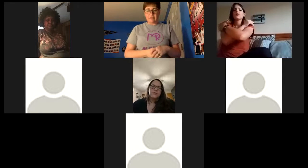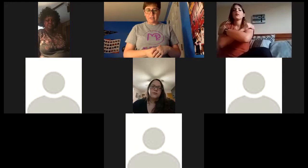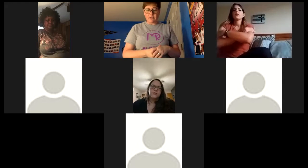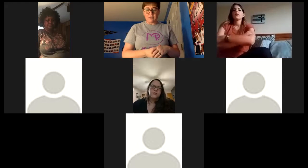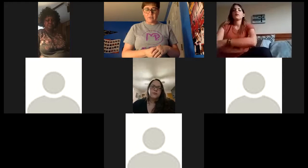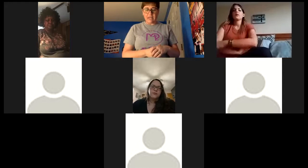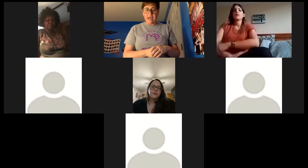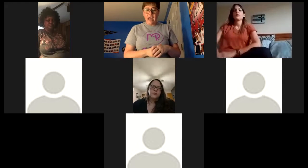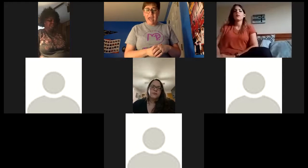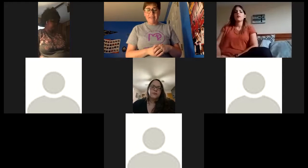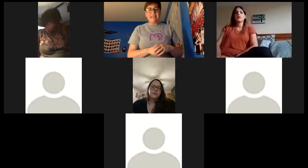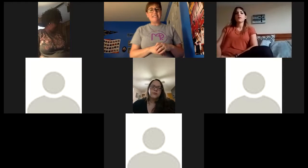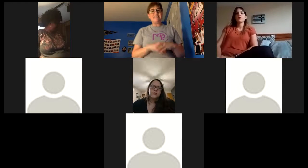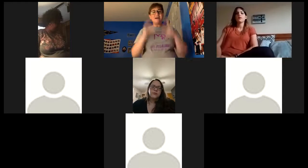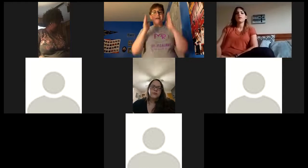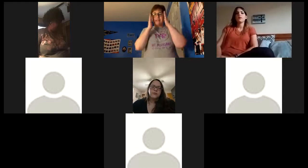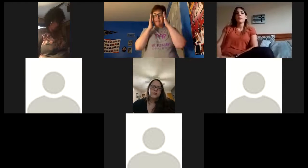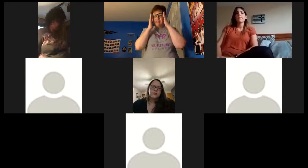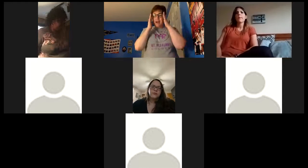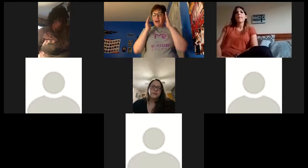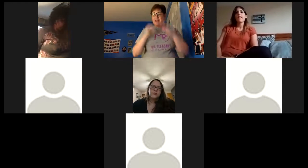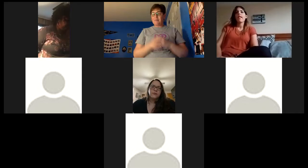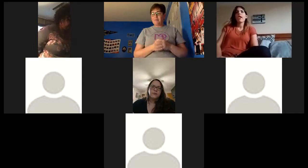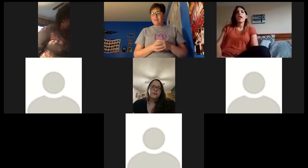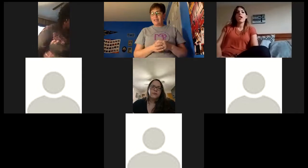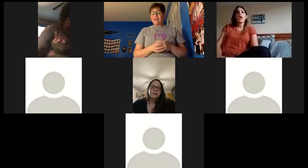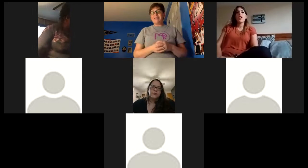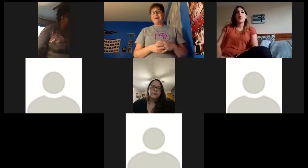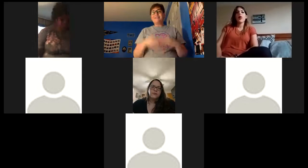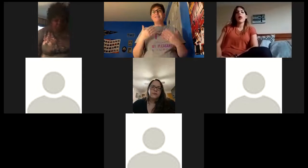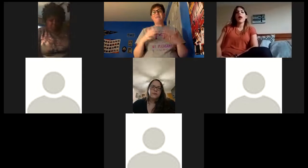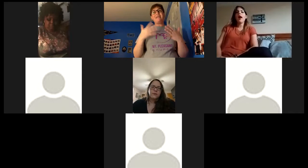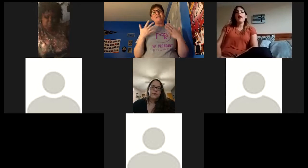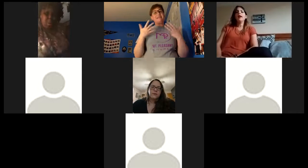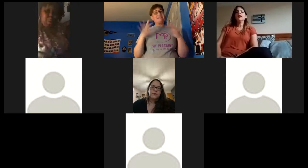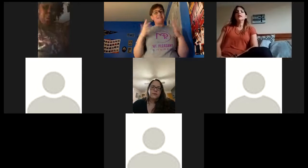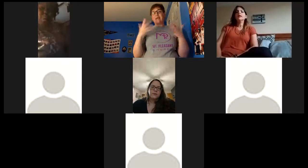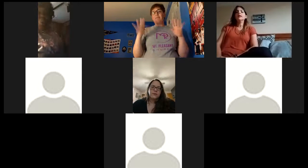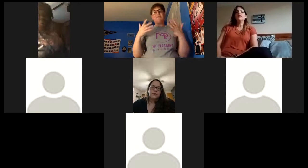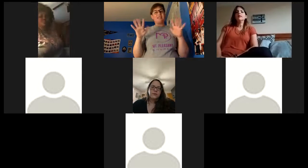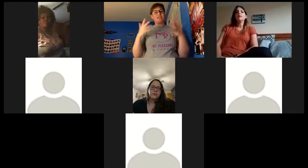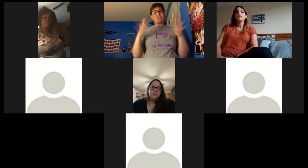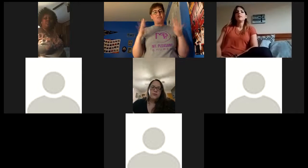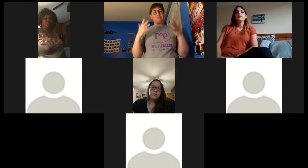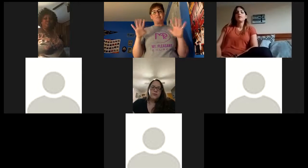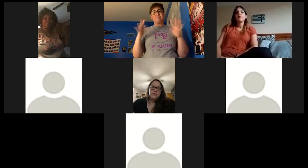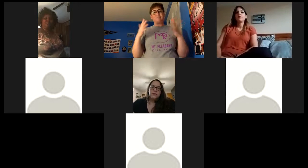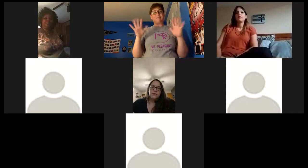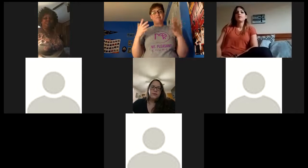sign that's used for that. And then done, done to me is the same as